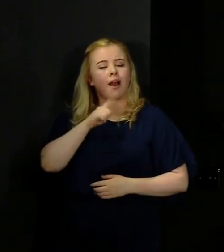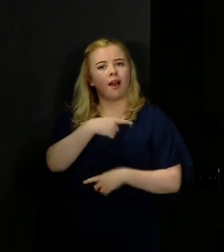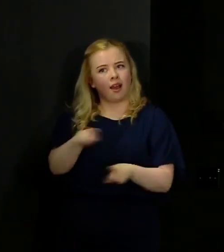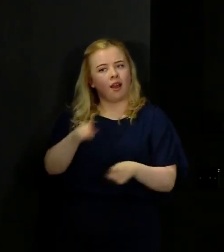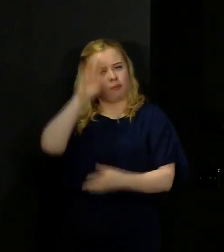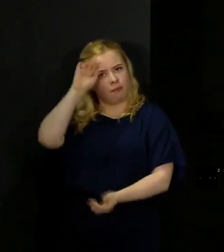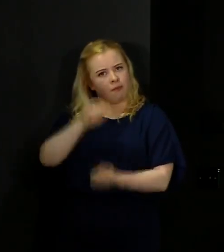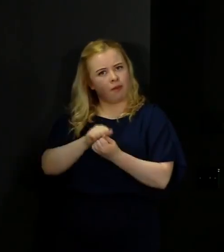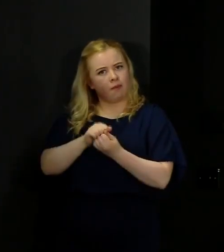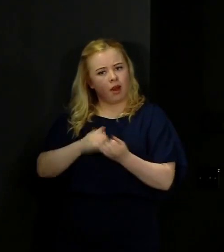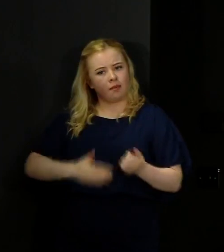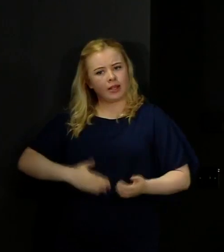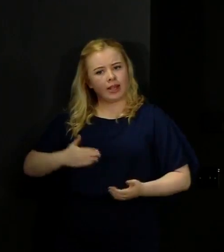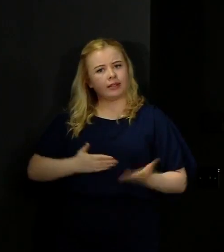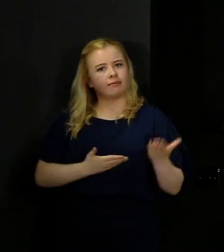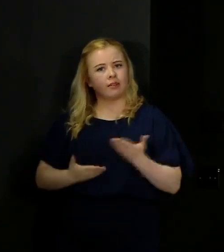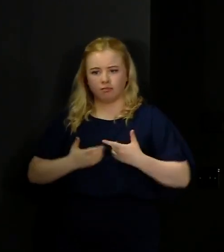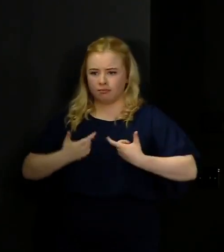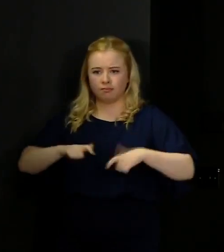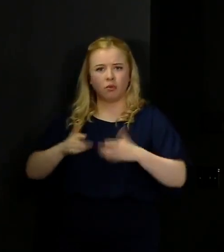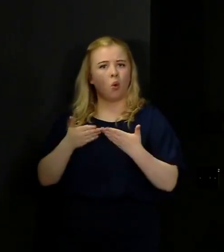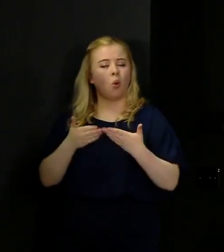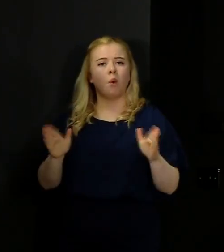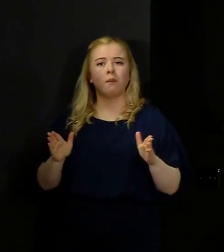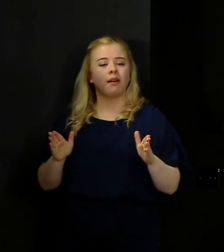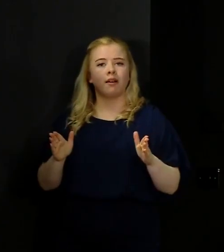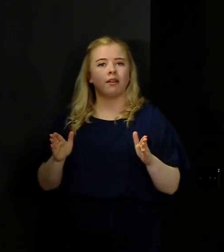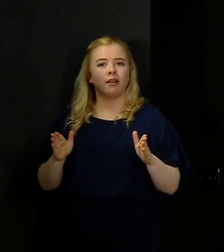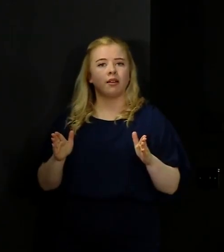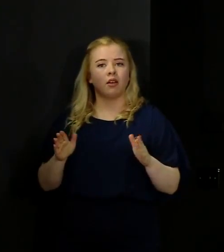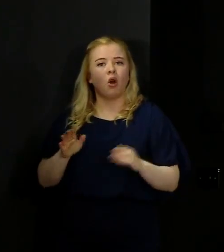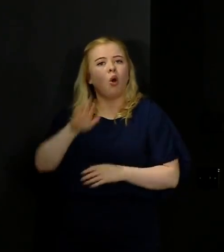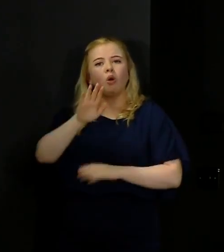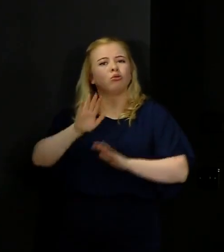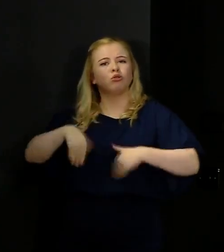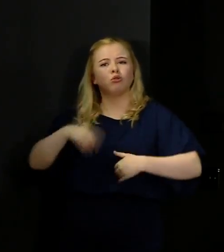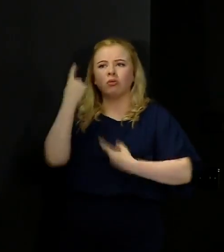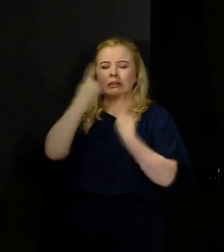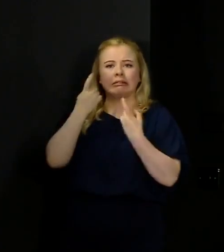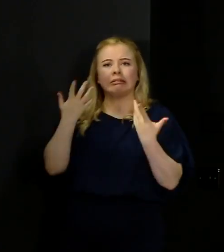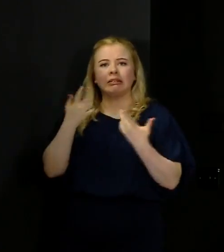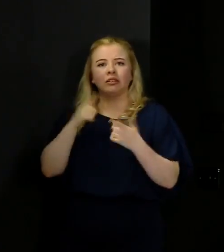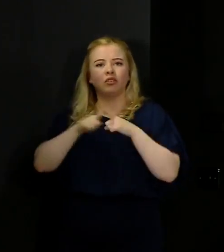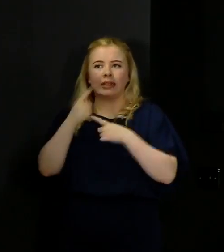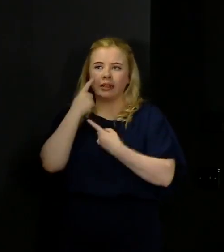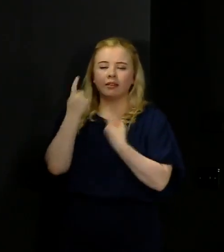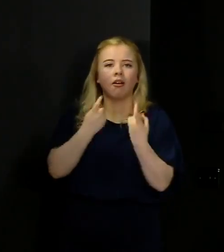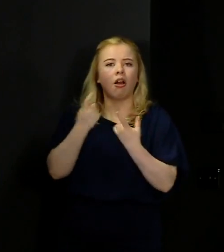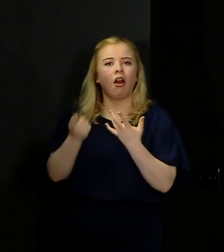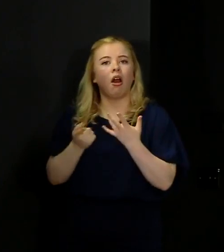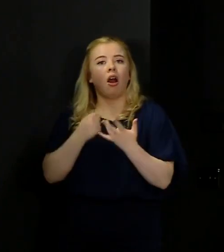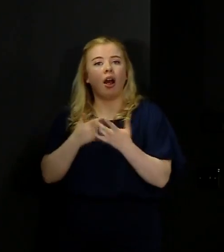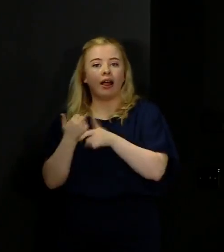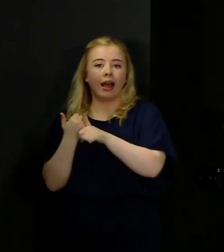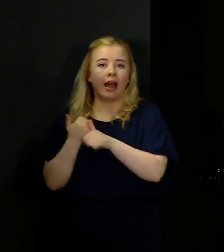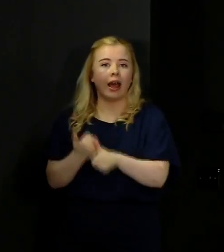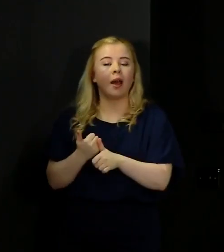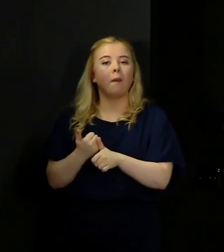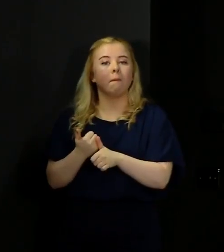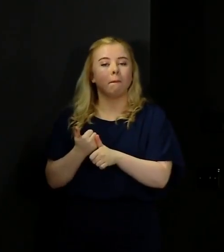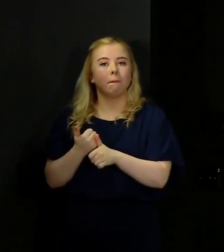that maternity services are open and they have not to worry about seeking extra help if they need it out with their